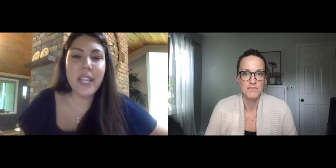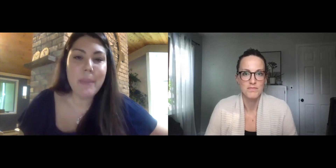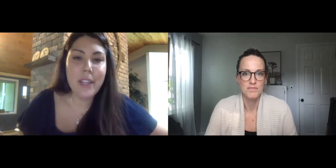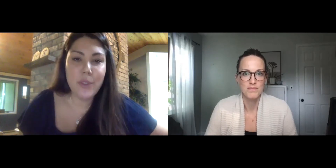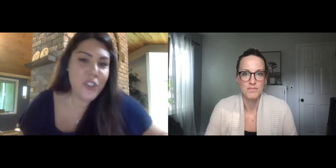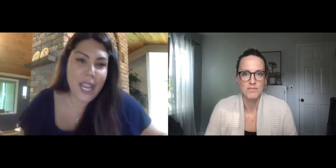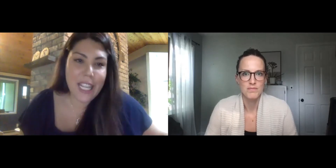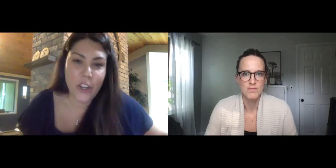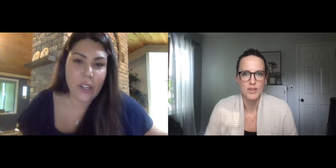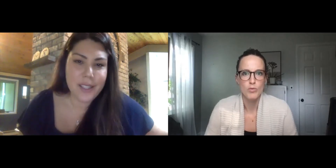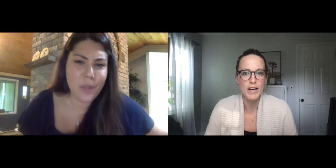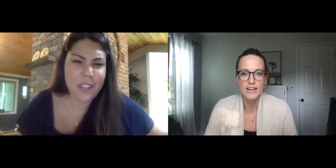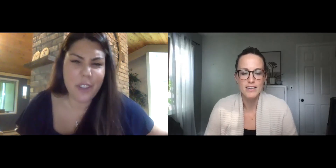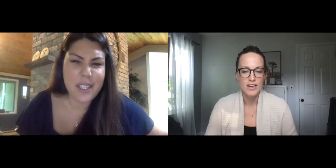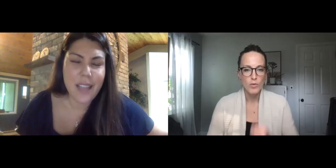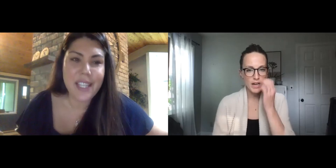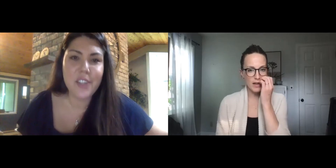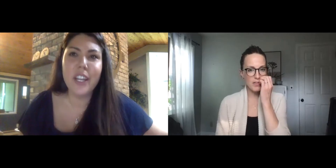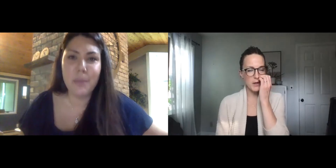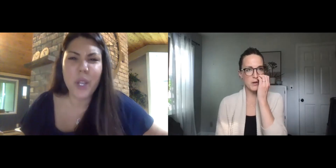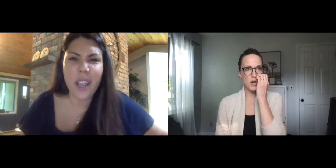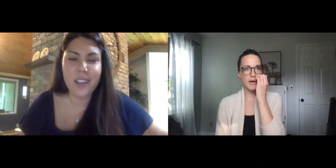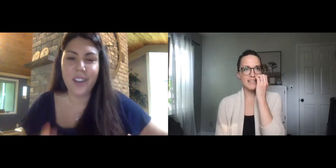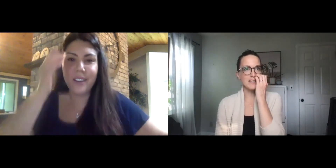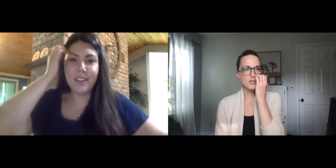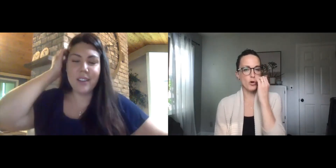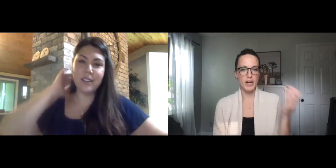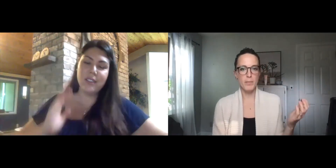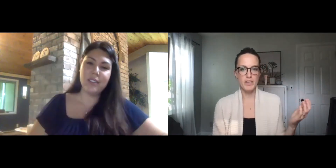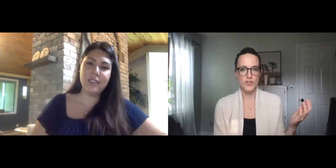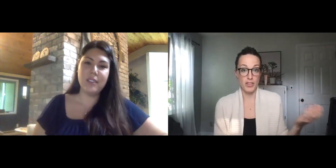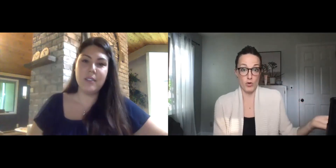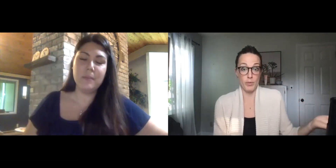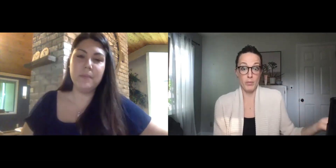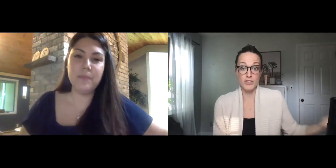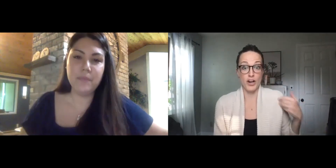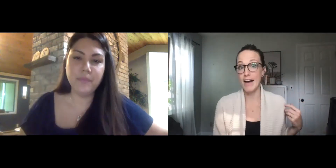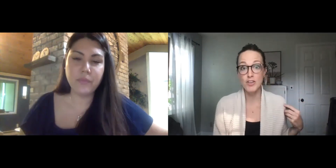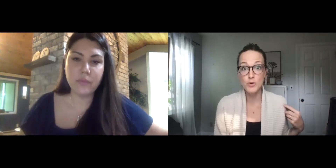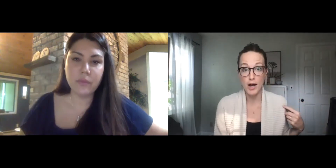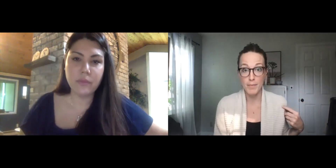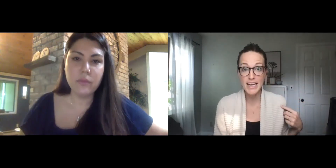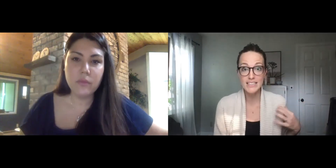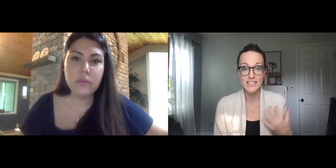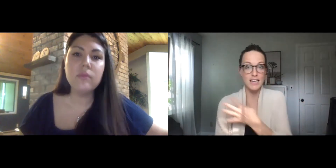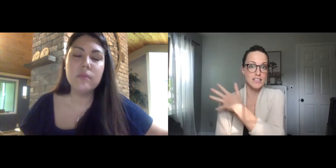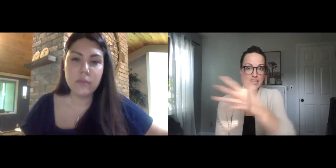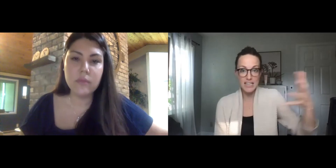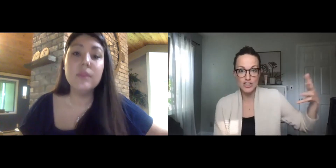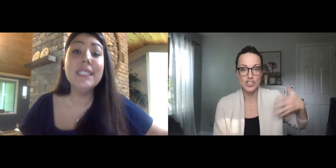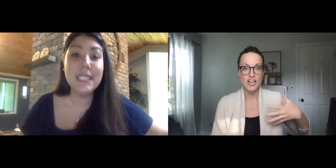just like me and you. They just can't hear. That's the only difference. And I love that you're going into these corporate companies, or that the corporate companies are having you come in to